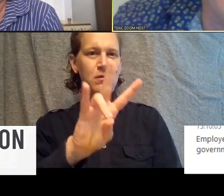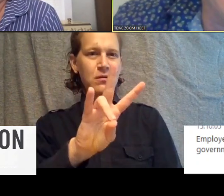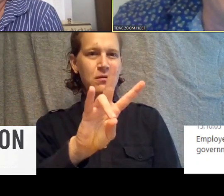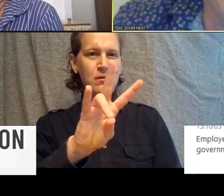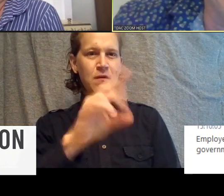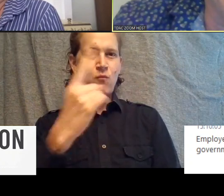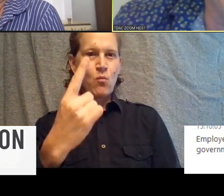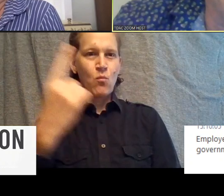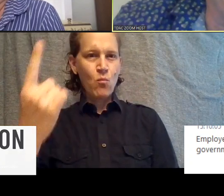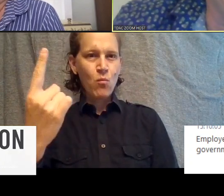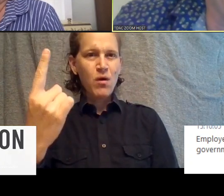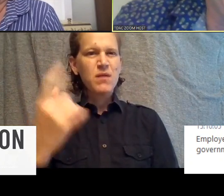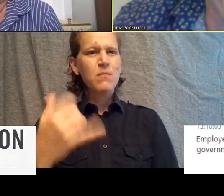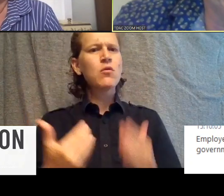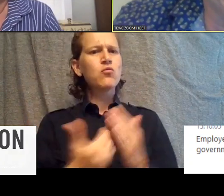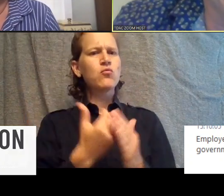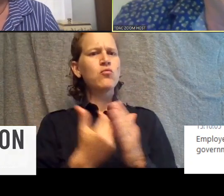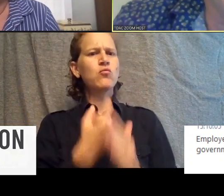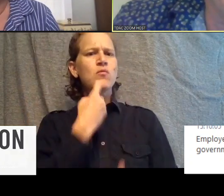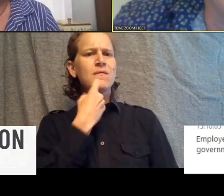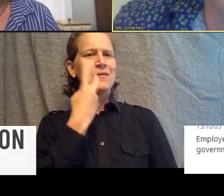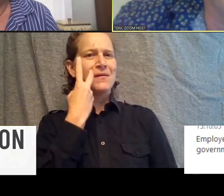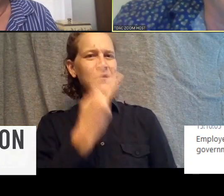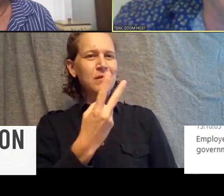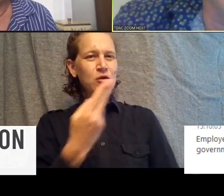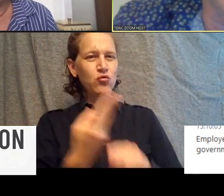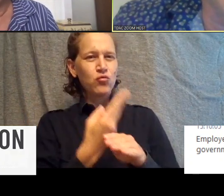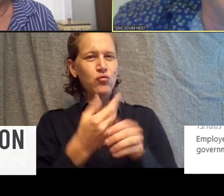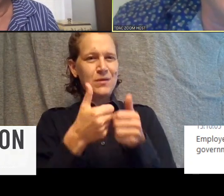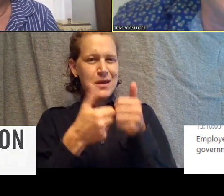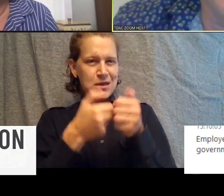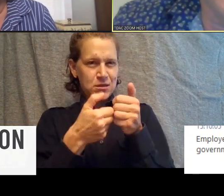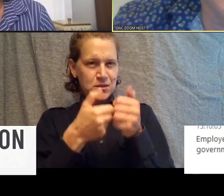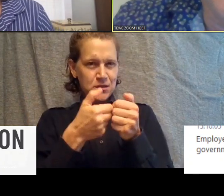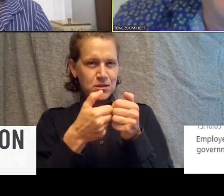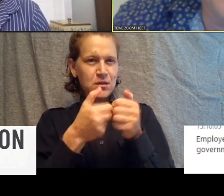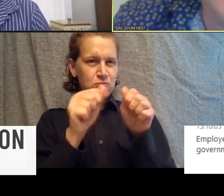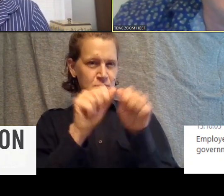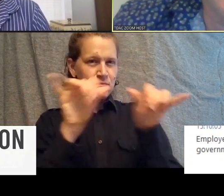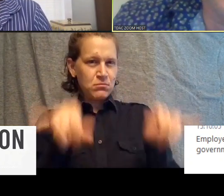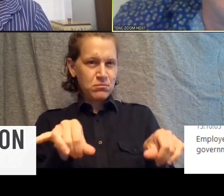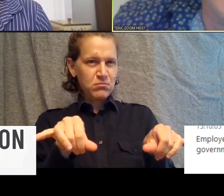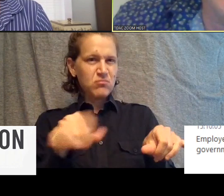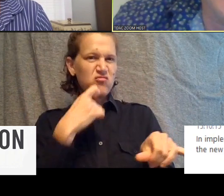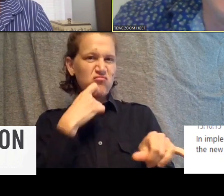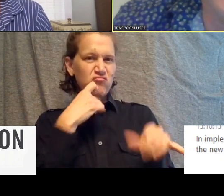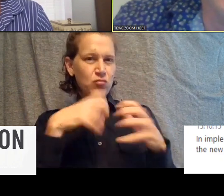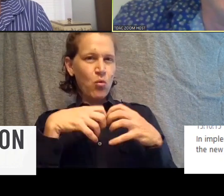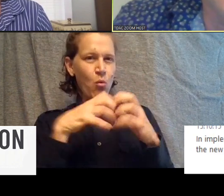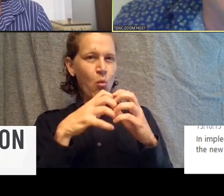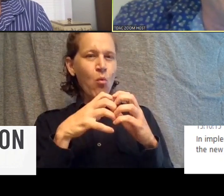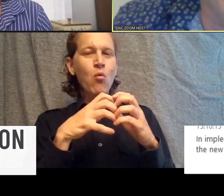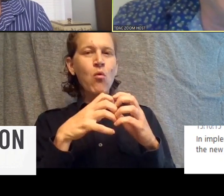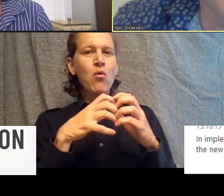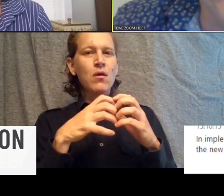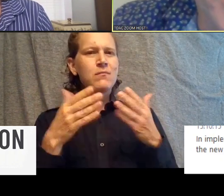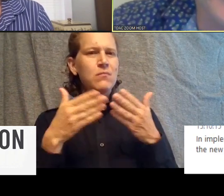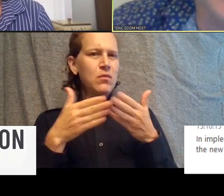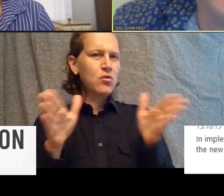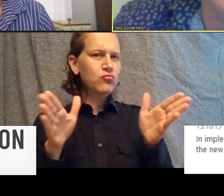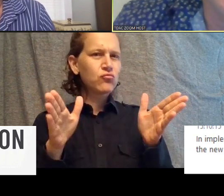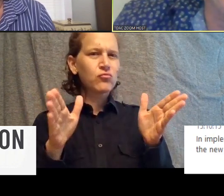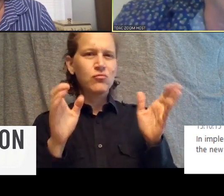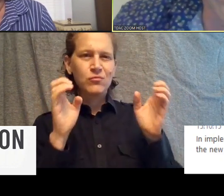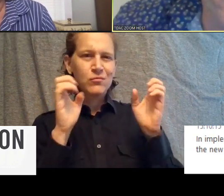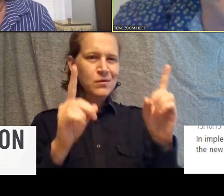newest piece I've seen is the use of text messaging systems. But the general education, again, around